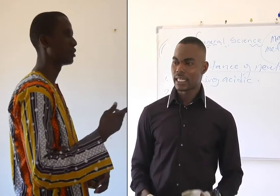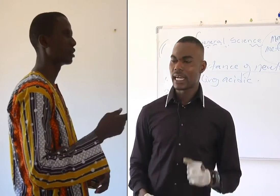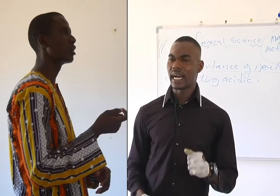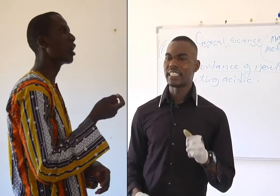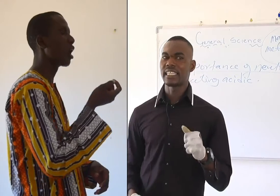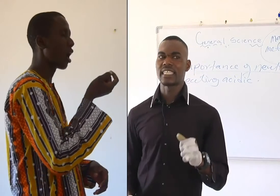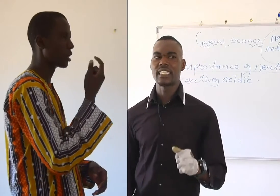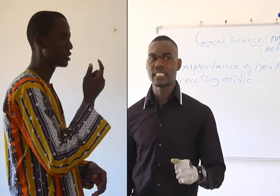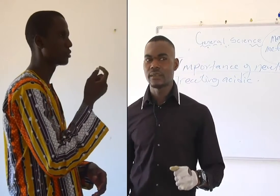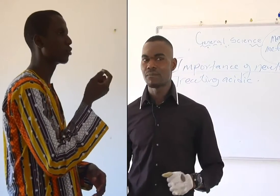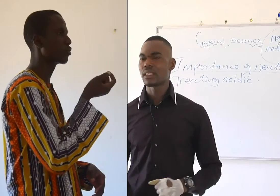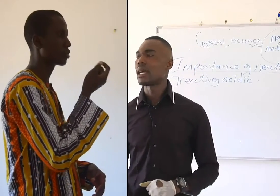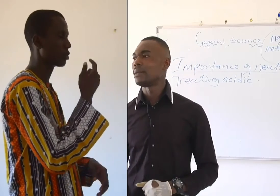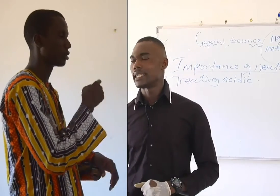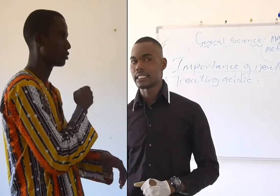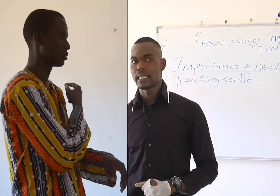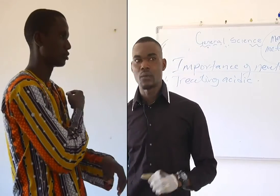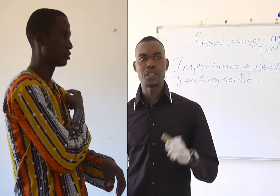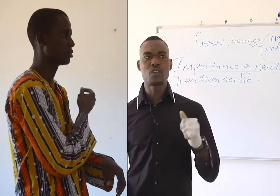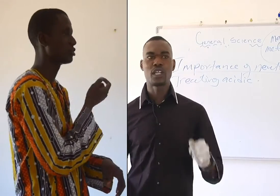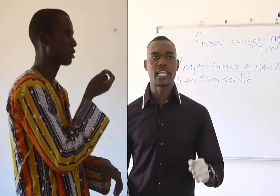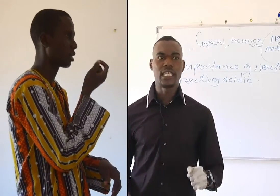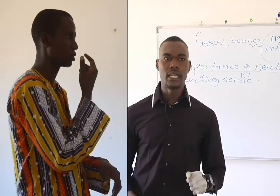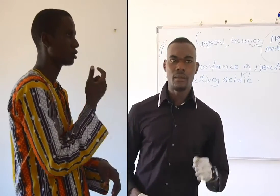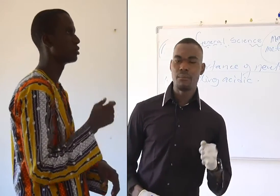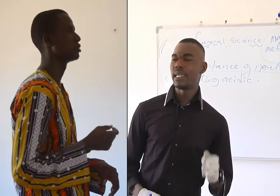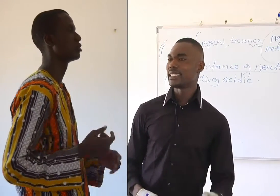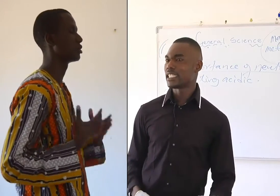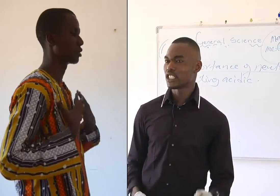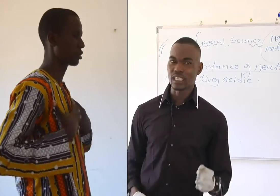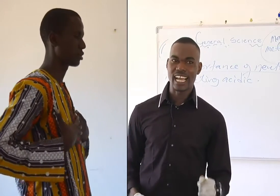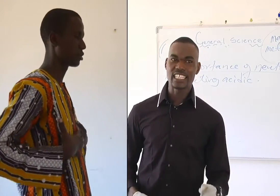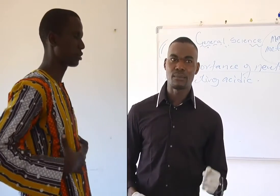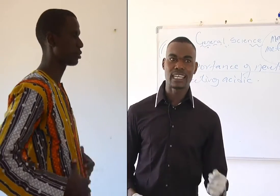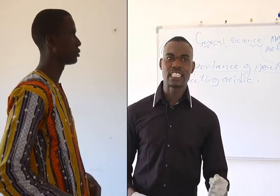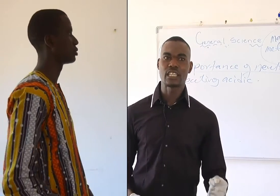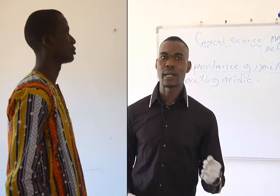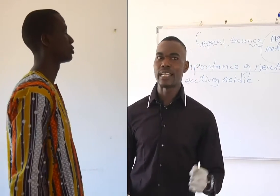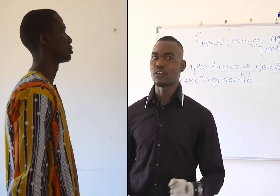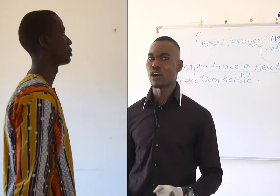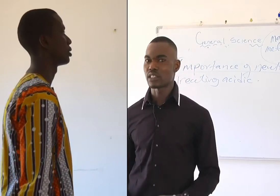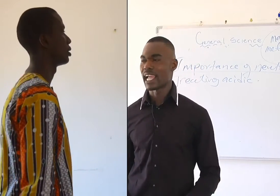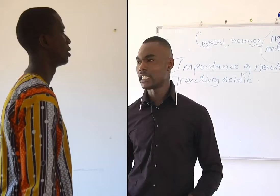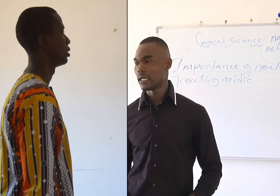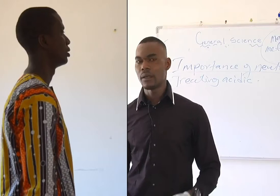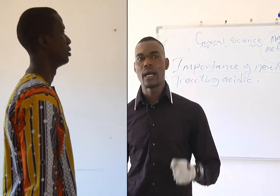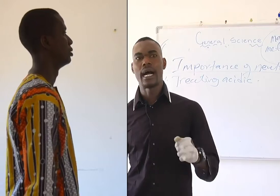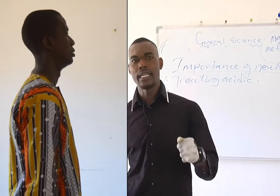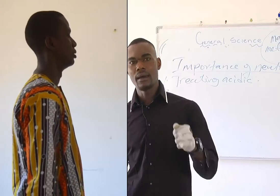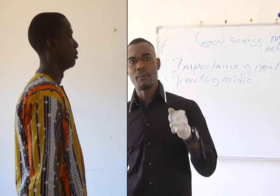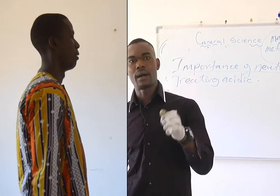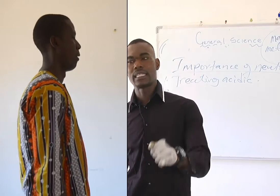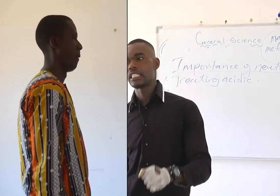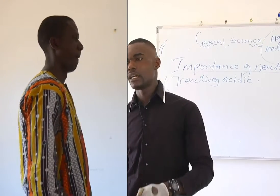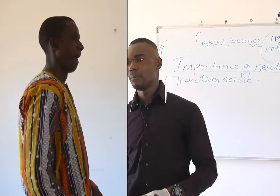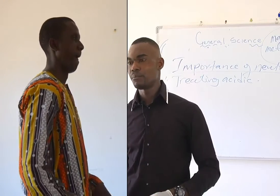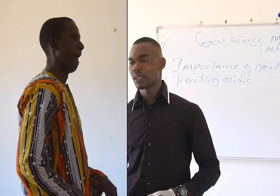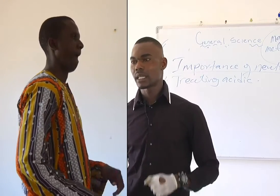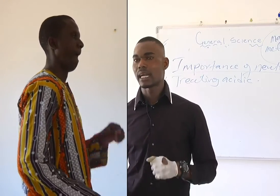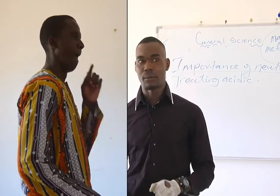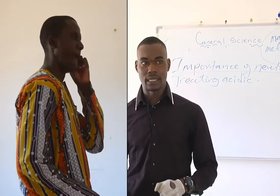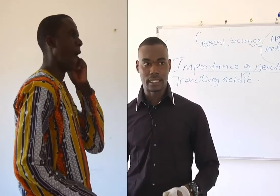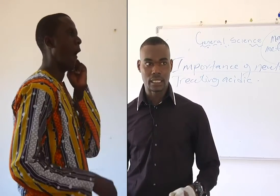tablets. Anti-acid tablets, which contain bases such as magnesium hydroxide and